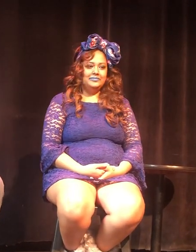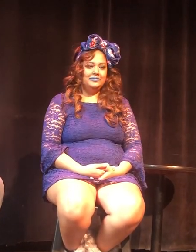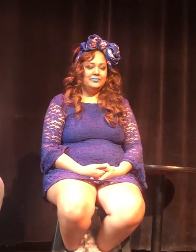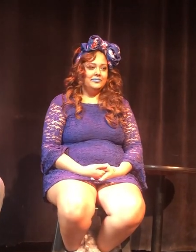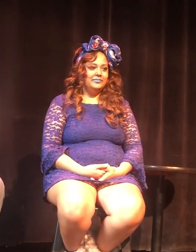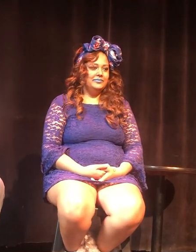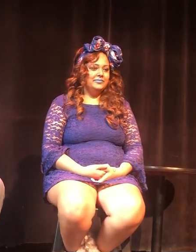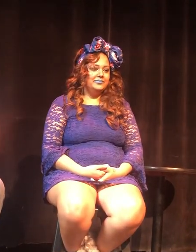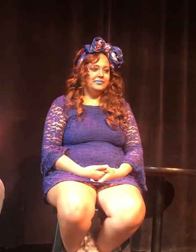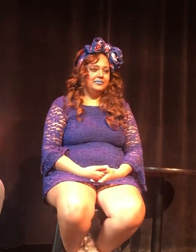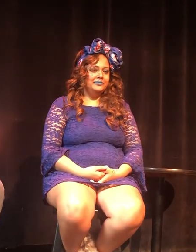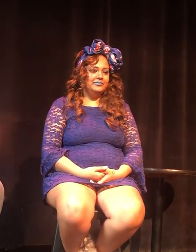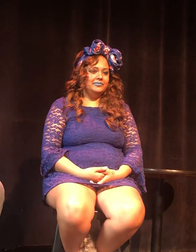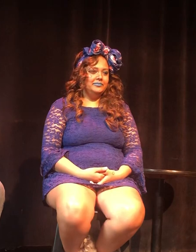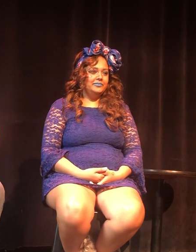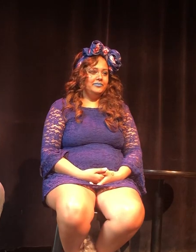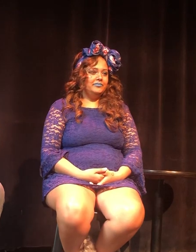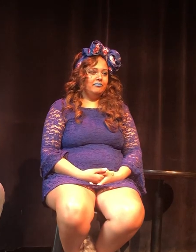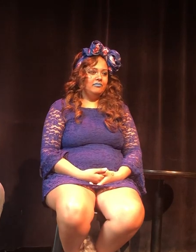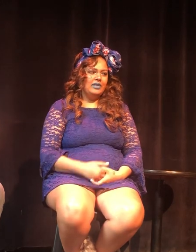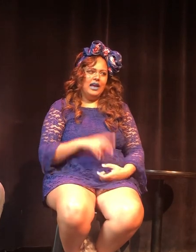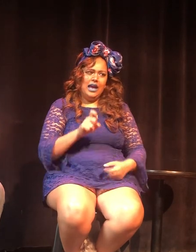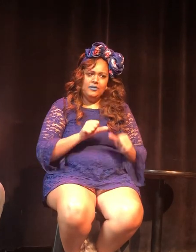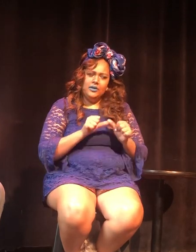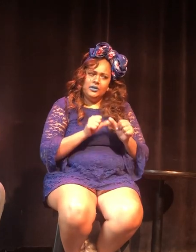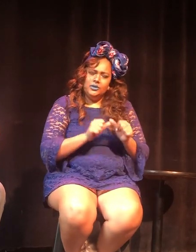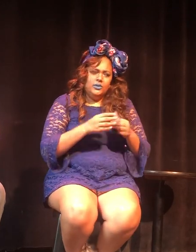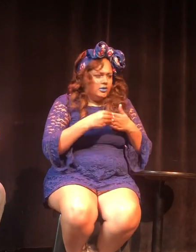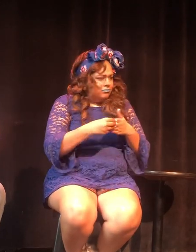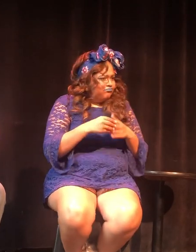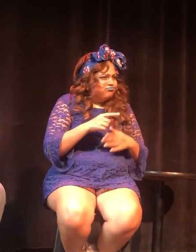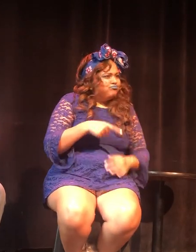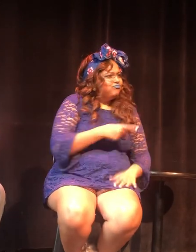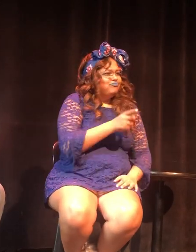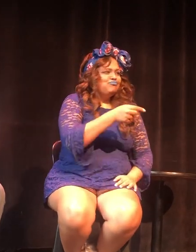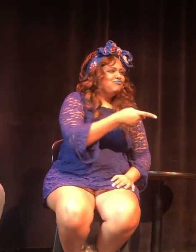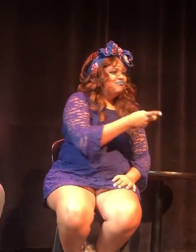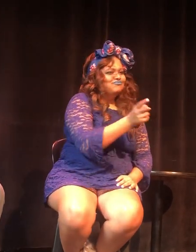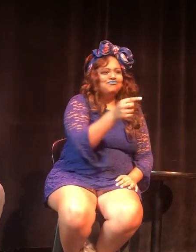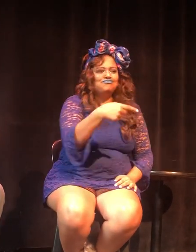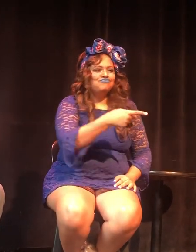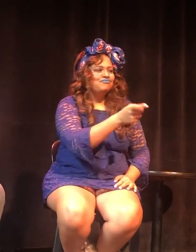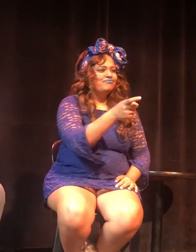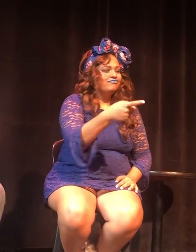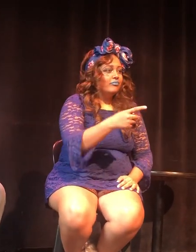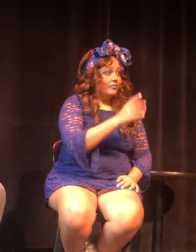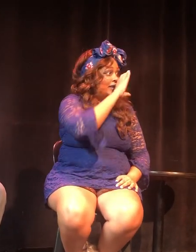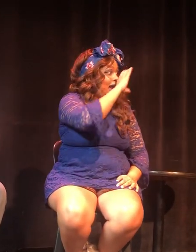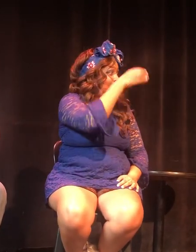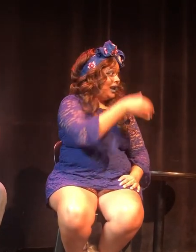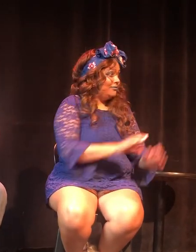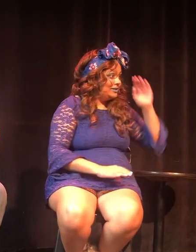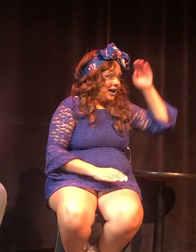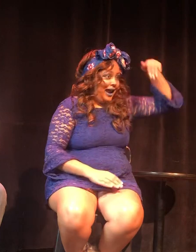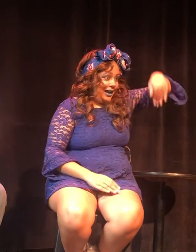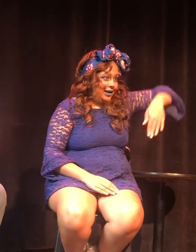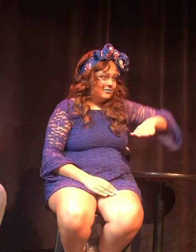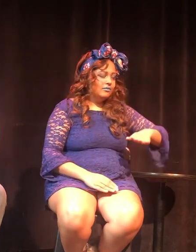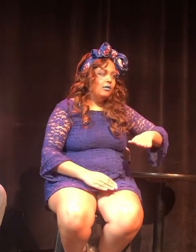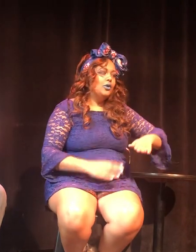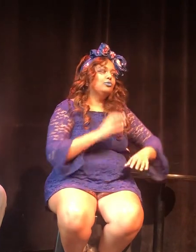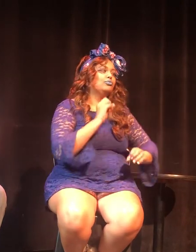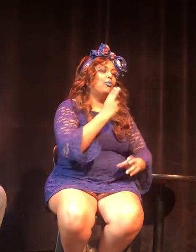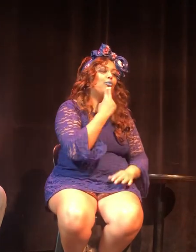We don't have time to stop, said Derek, but elephants have very cute gay behaviors,